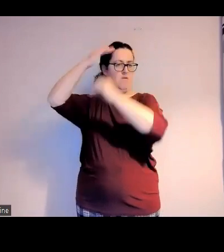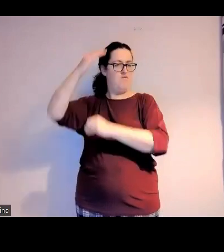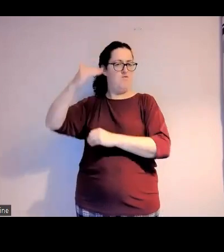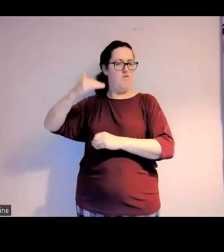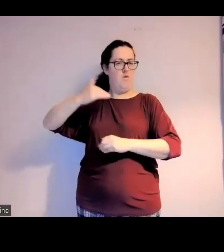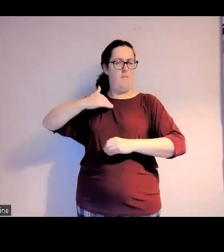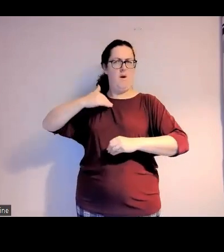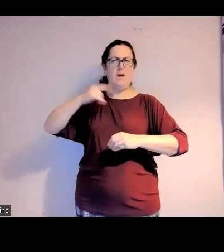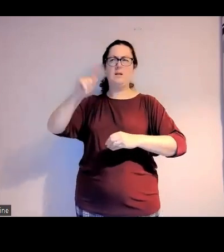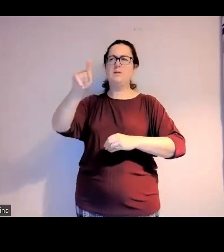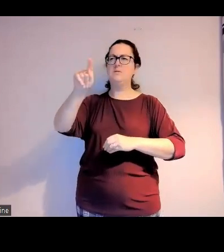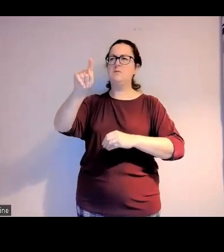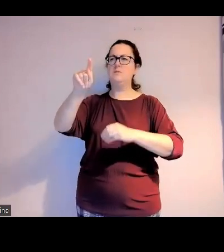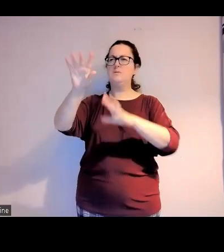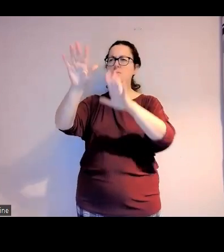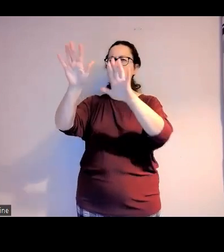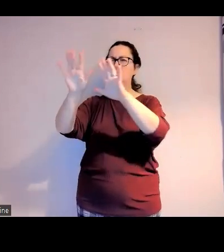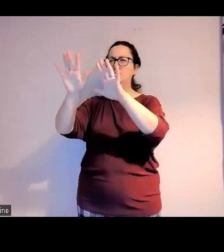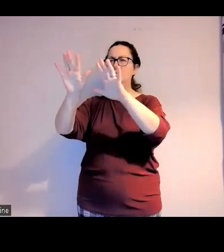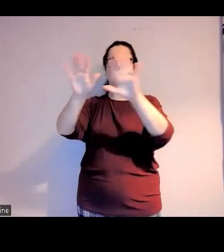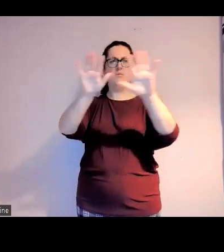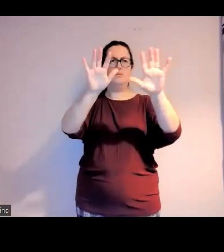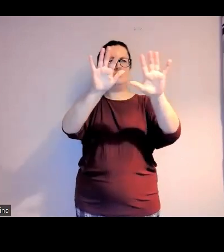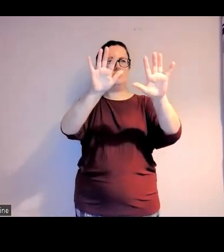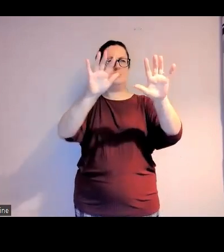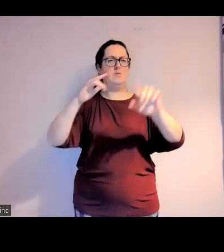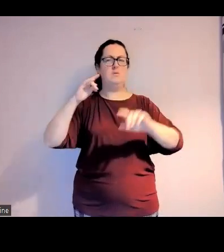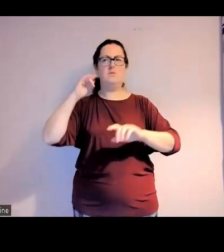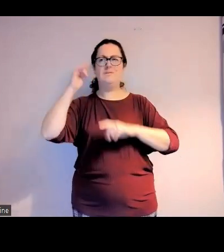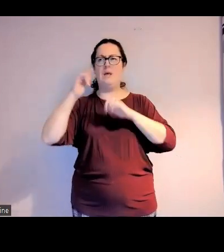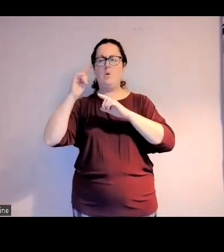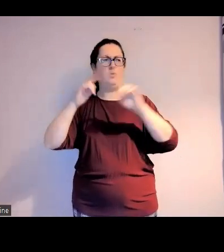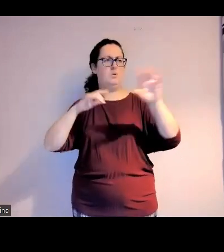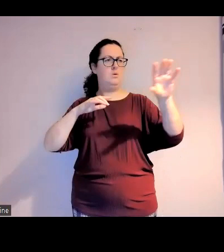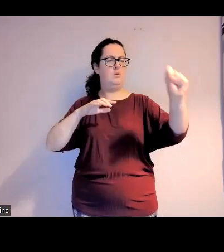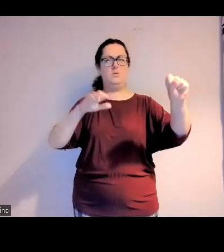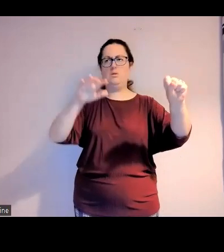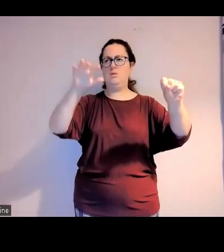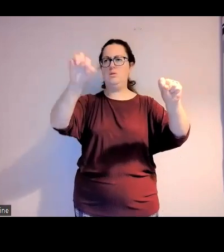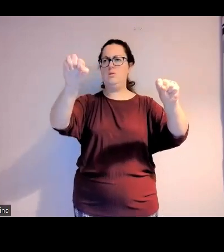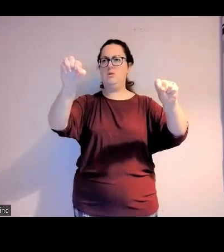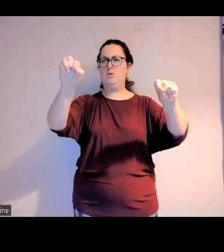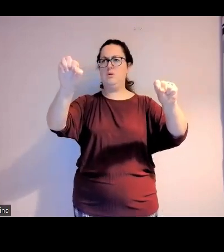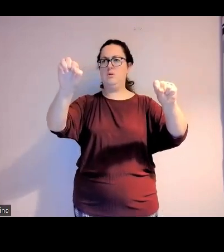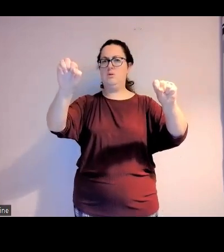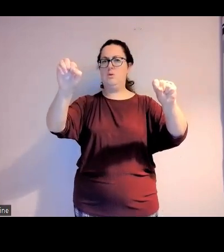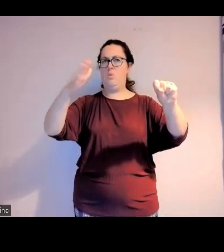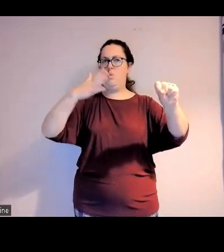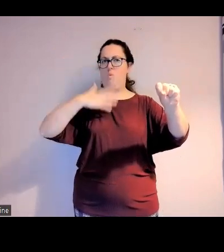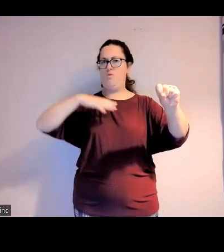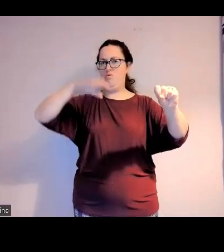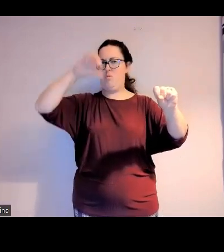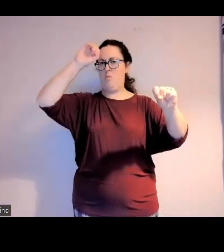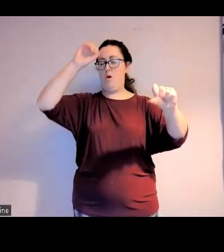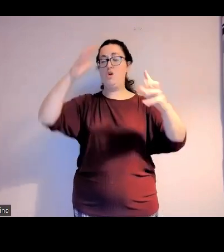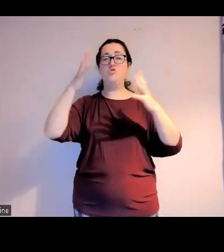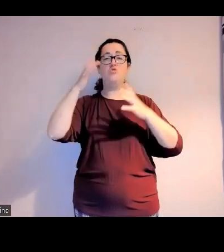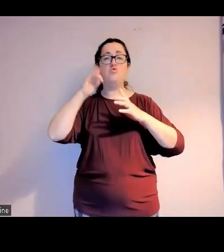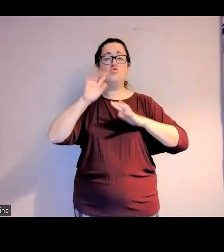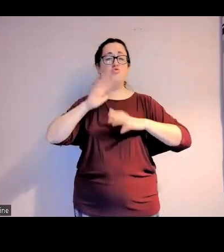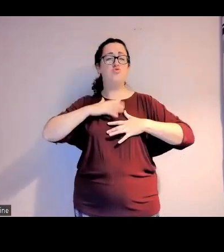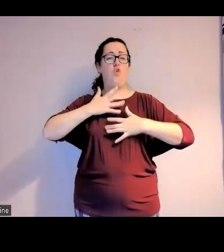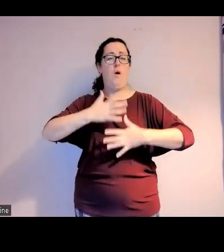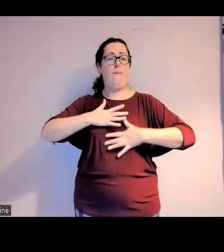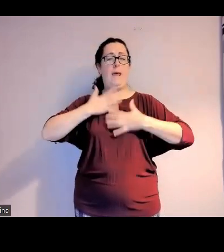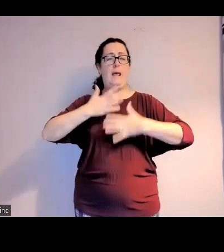of some things, the sounds of others, things that want to be remembered. The sobbing you think is real,